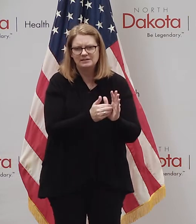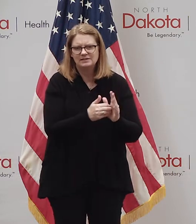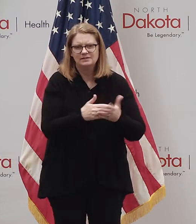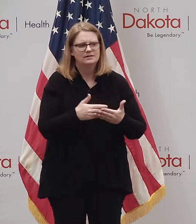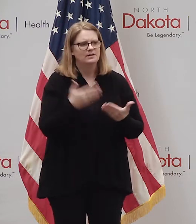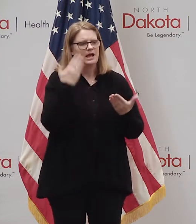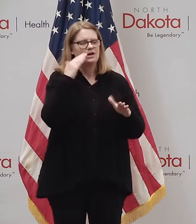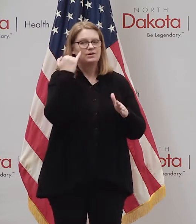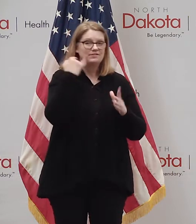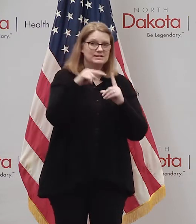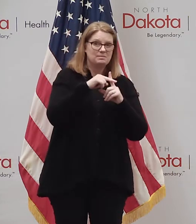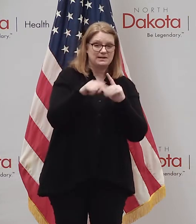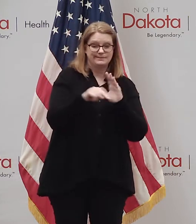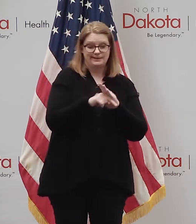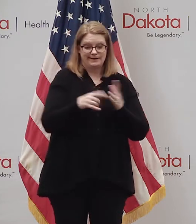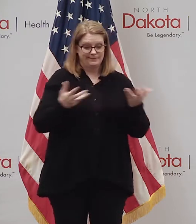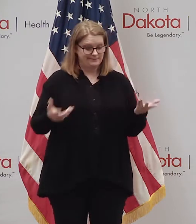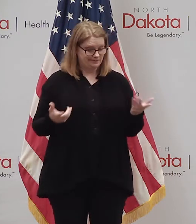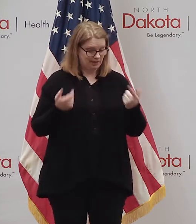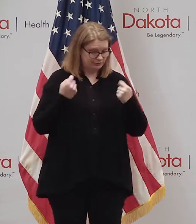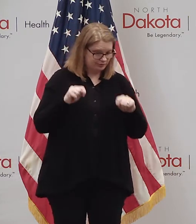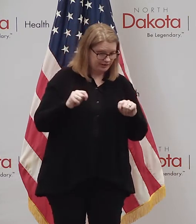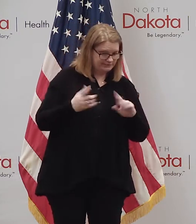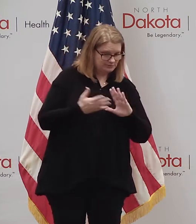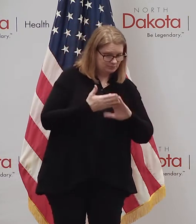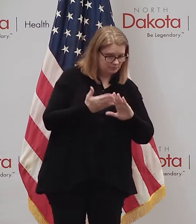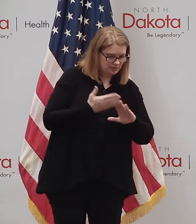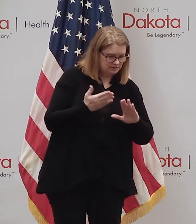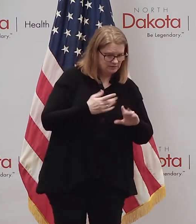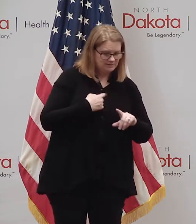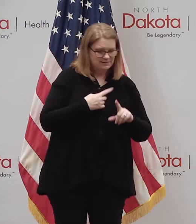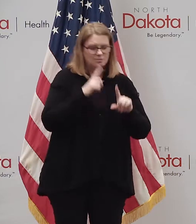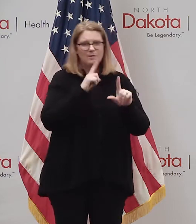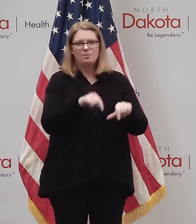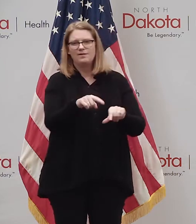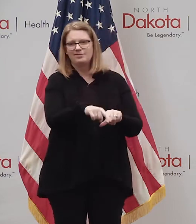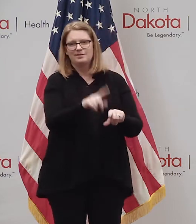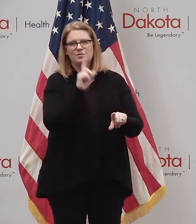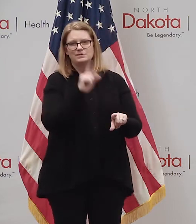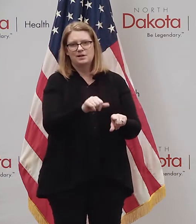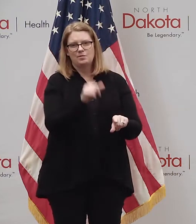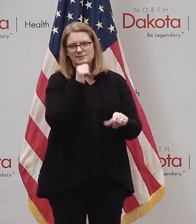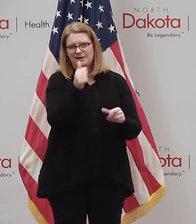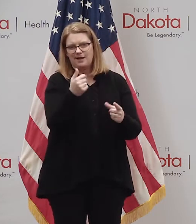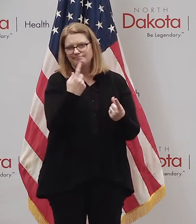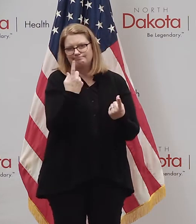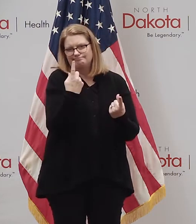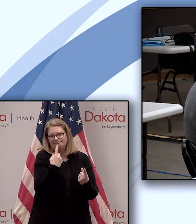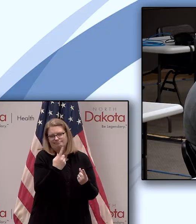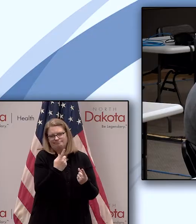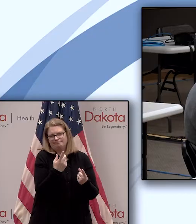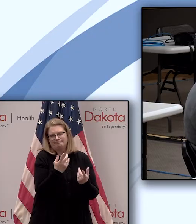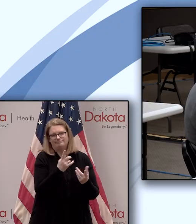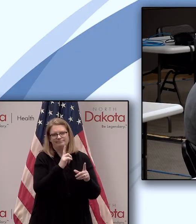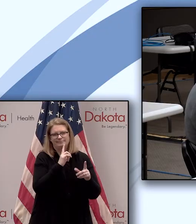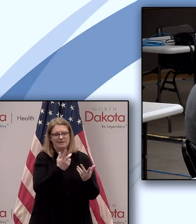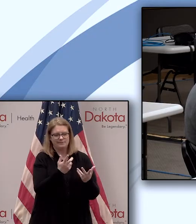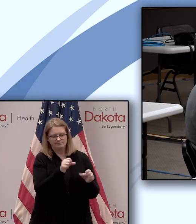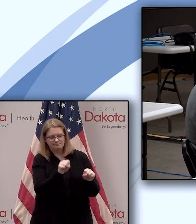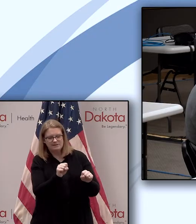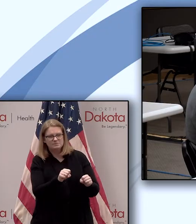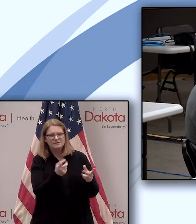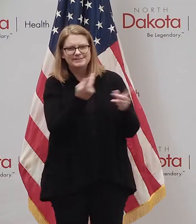if it's positive or negative anymore. I attempted to run it, and so we will report out an inconclusive result. That person retested. Yeah, then